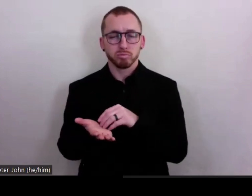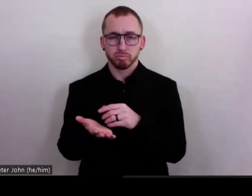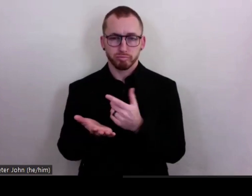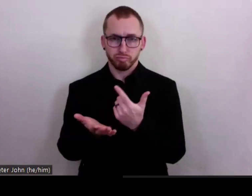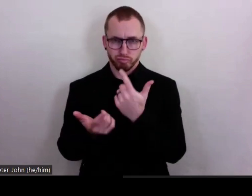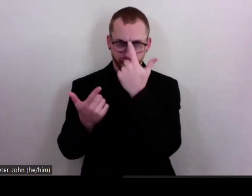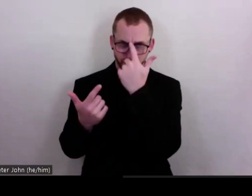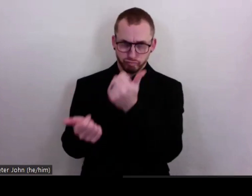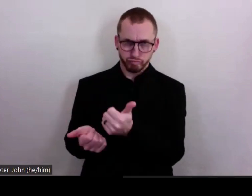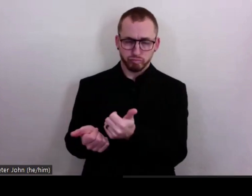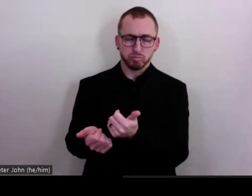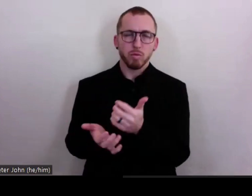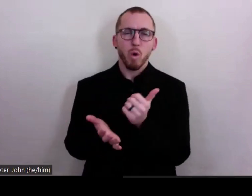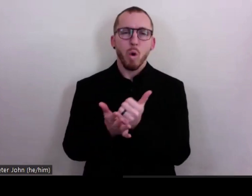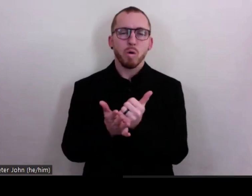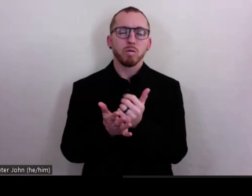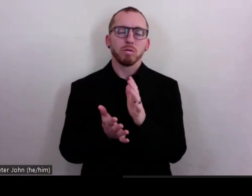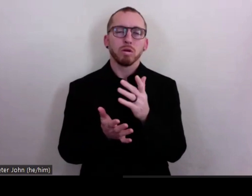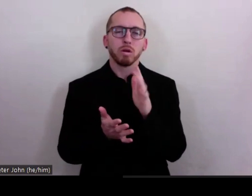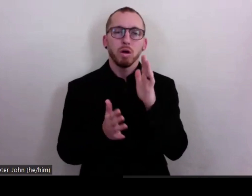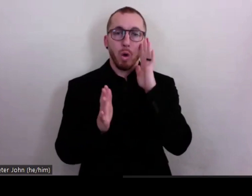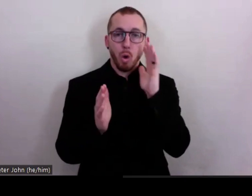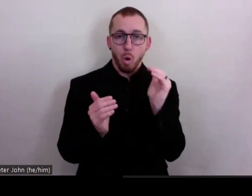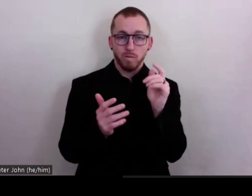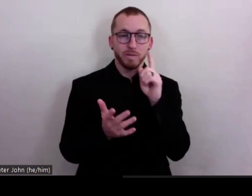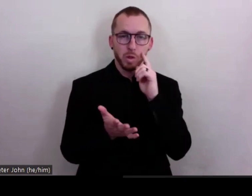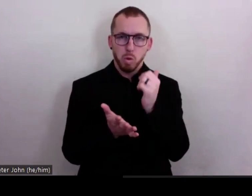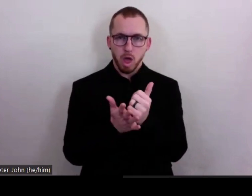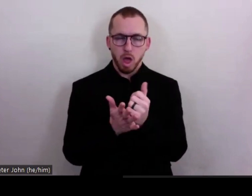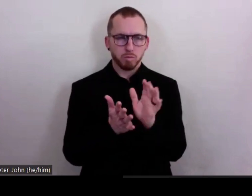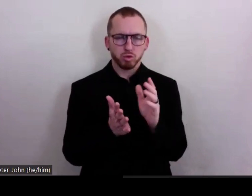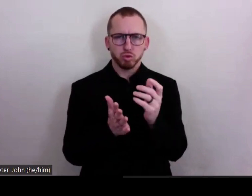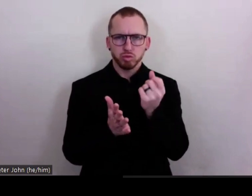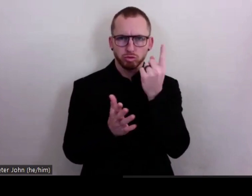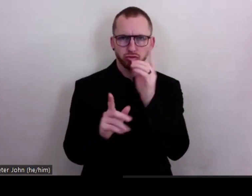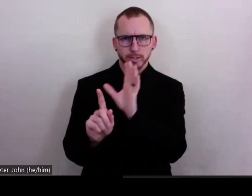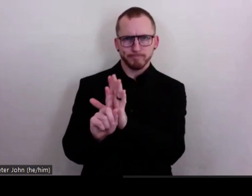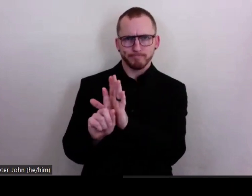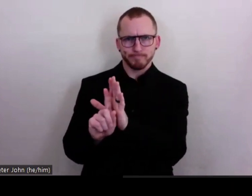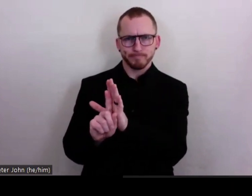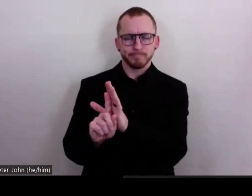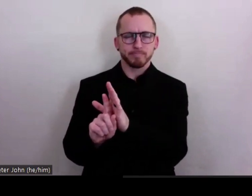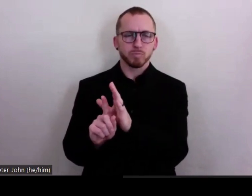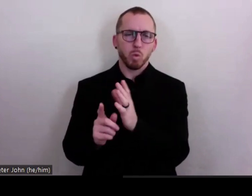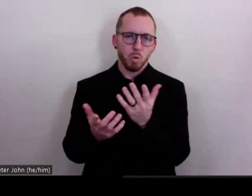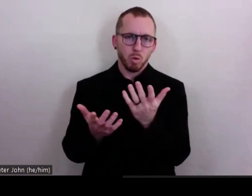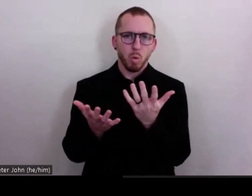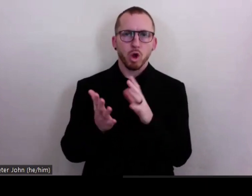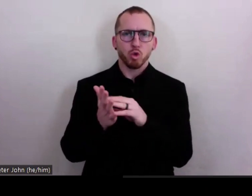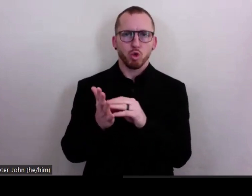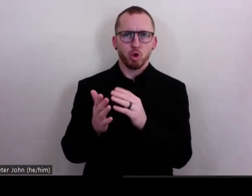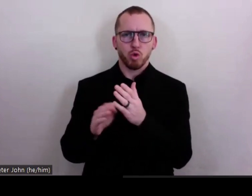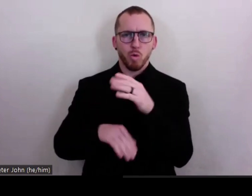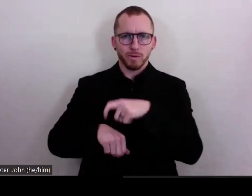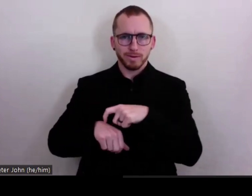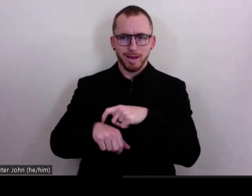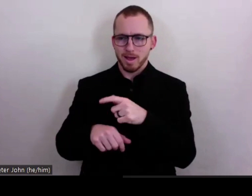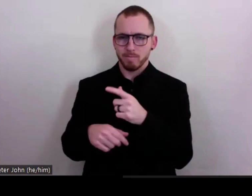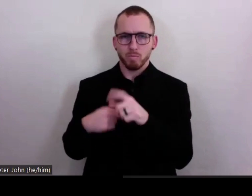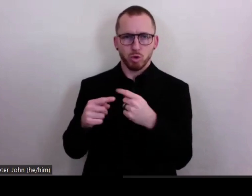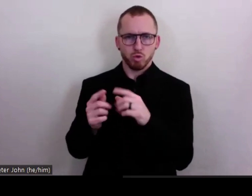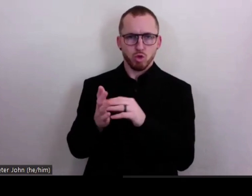the knowledge that you know and the knowledge, hopefully, that you'll learn over time with learning more about them.